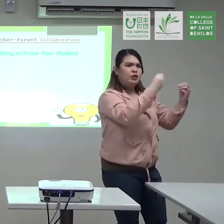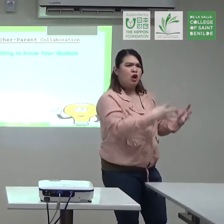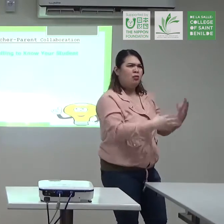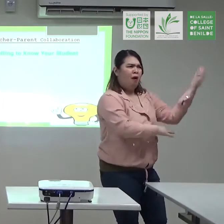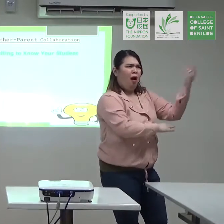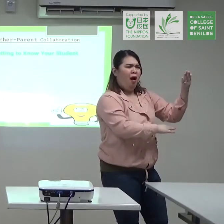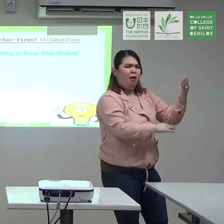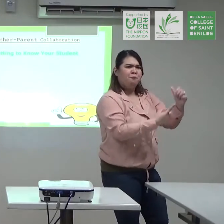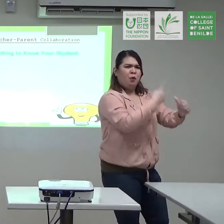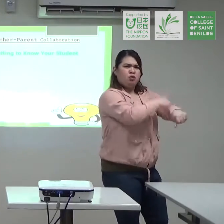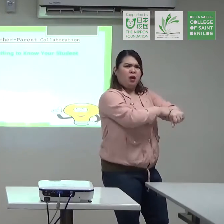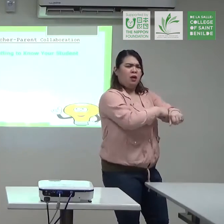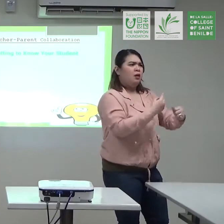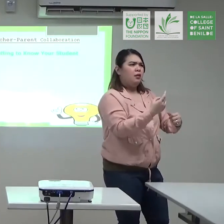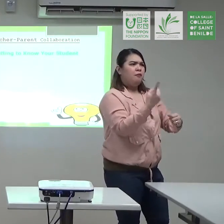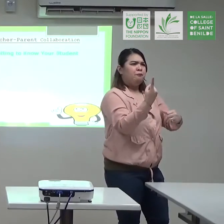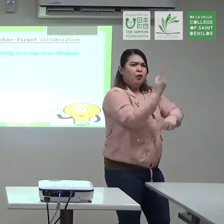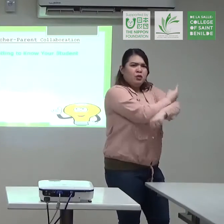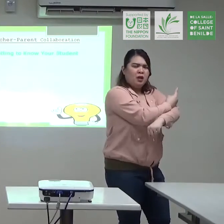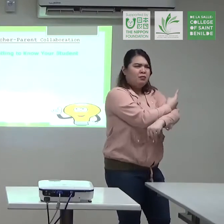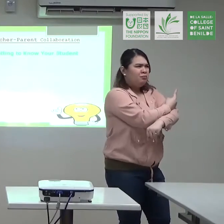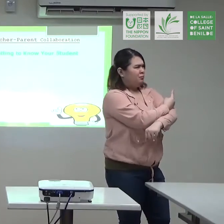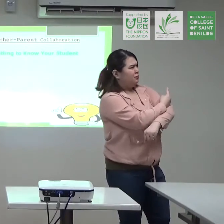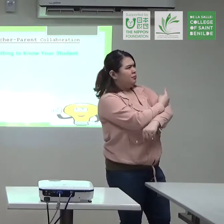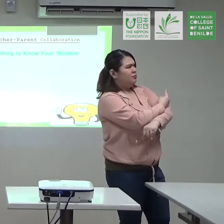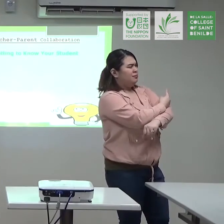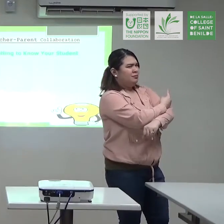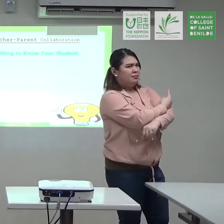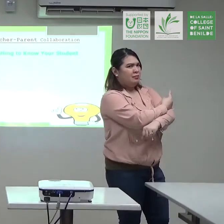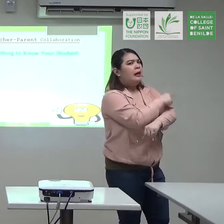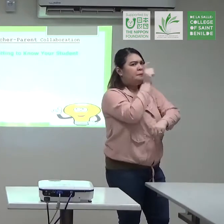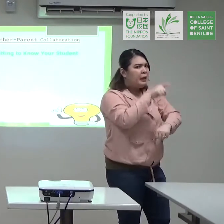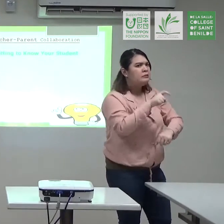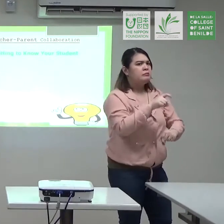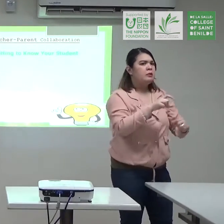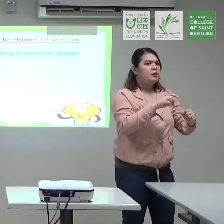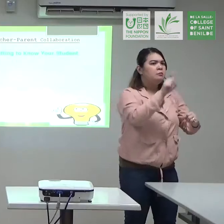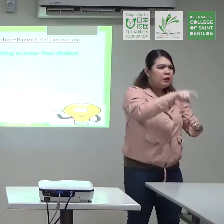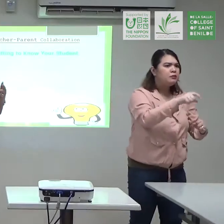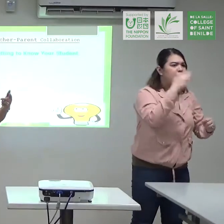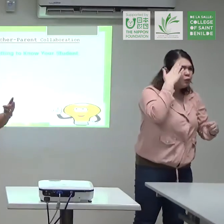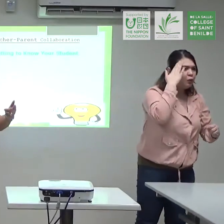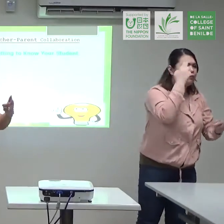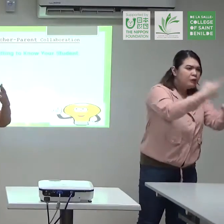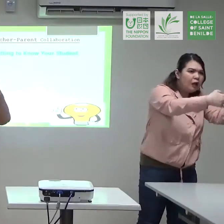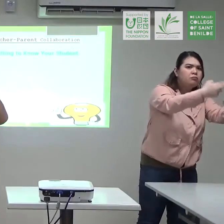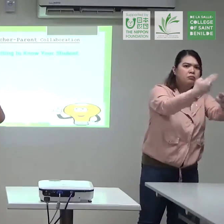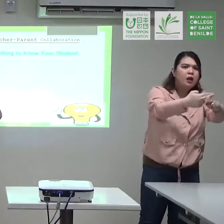klase ka agad? Very idealistic. You need to know more about